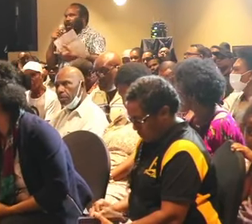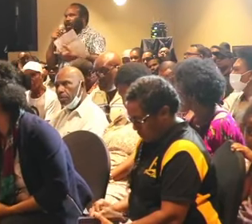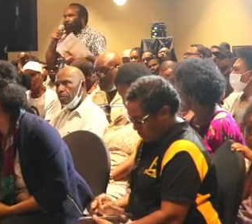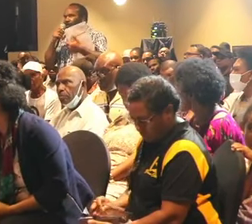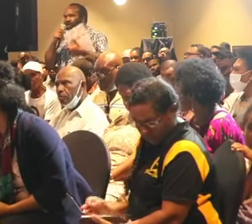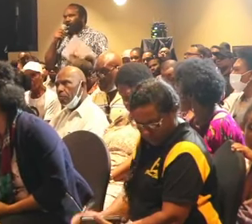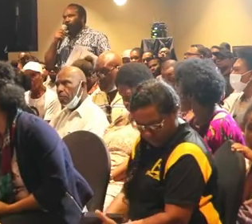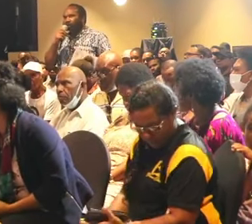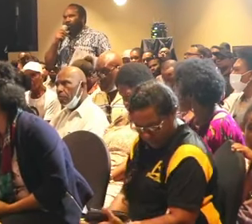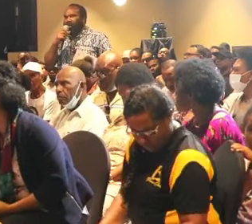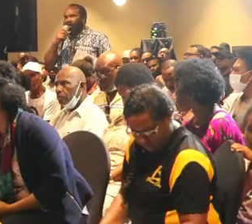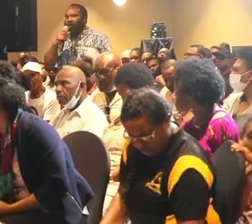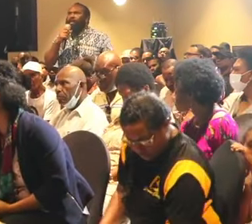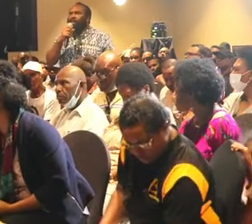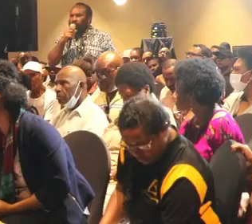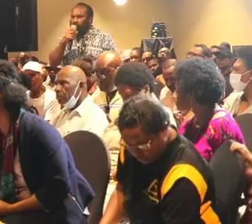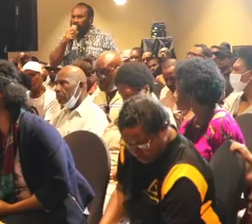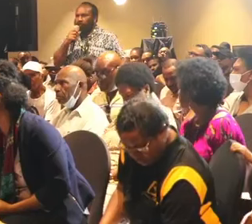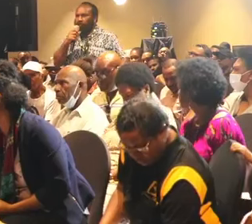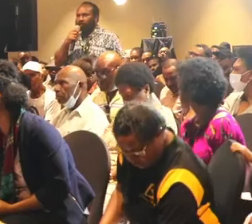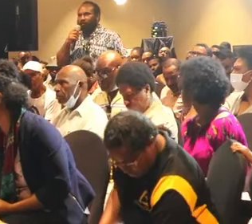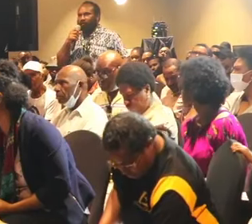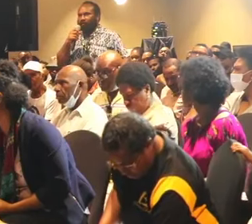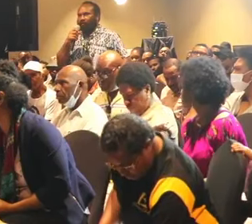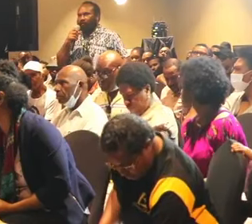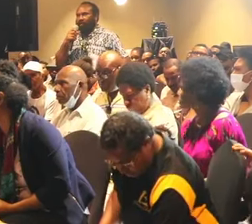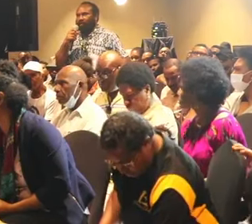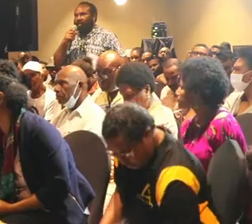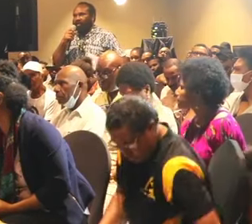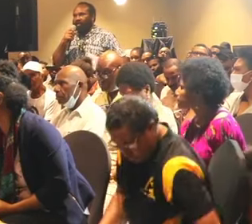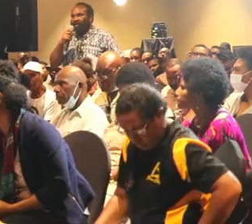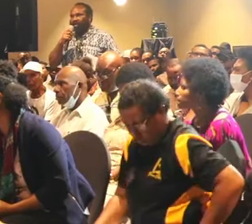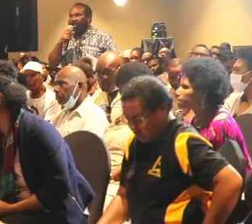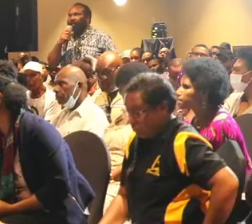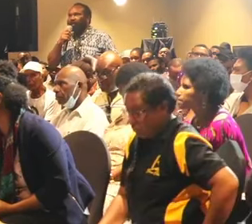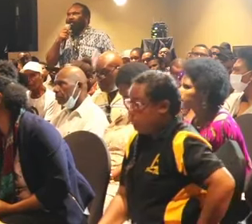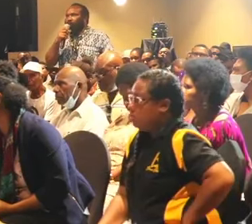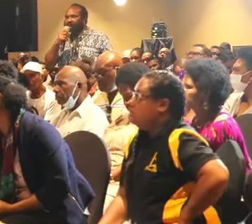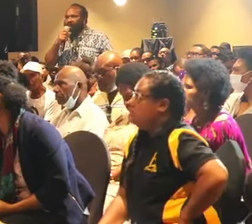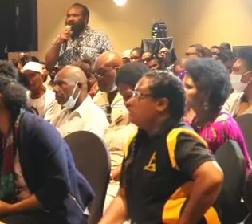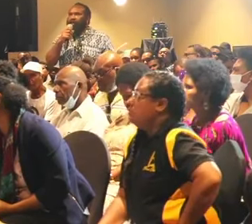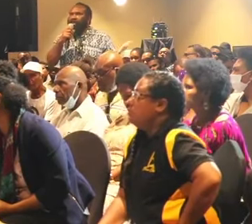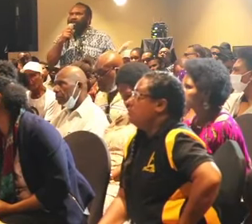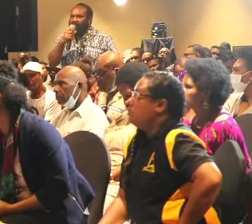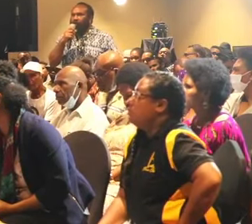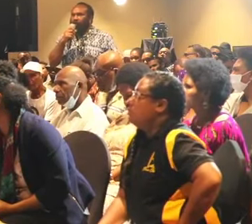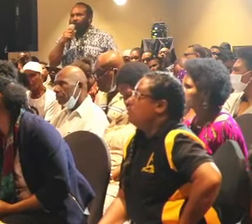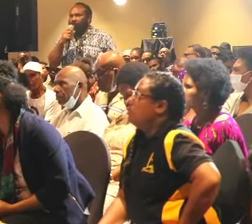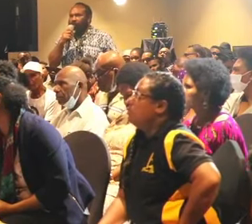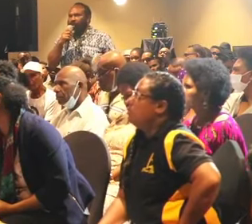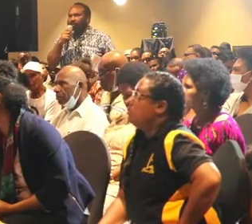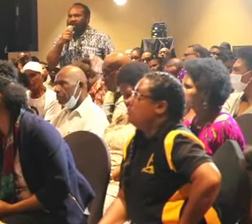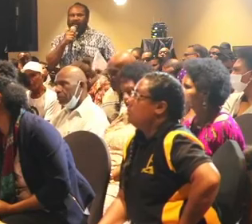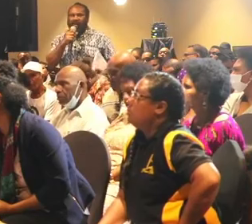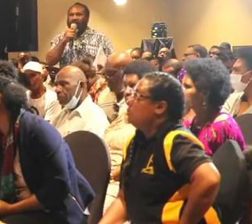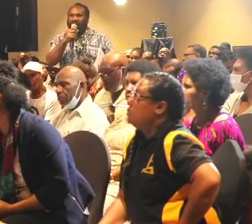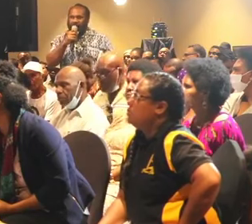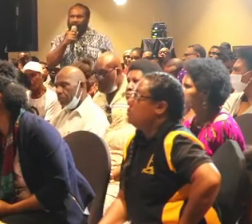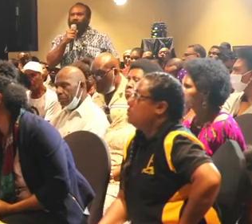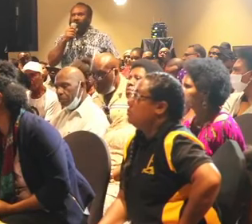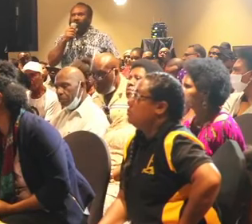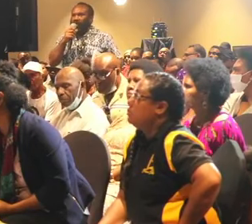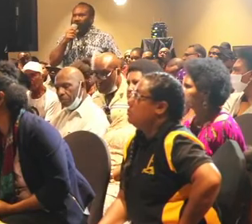pa hap lo this law office by mi ko she one em na by mi go inside na by mi kissing to go she one em please